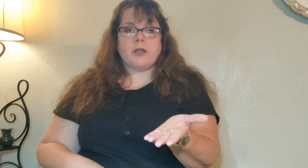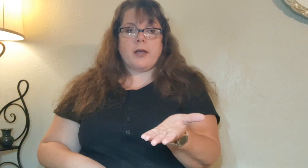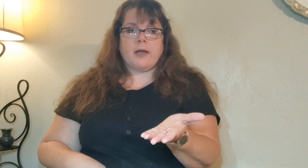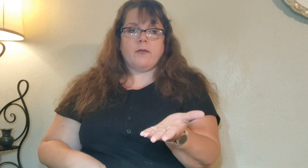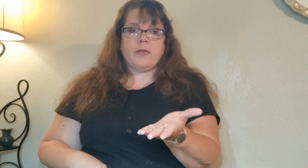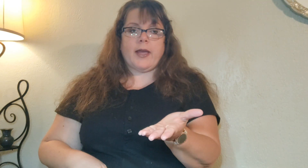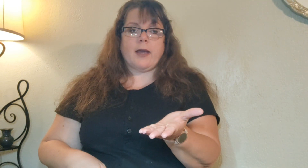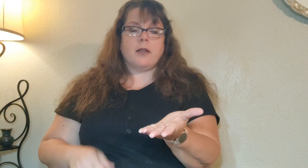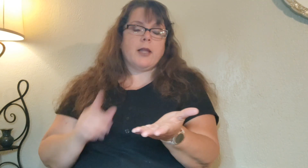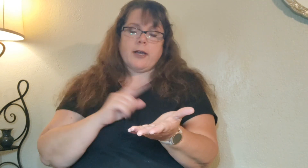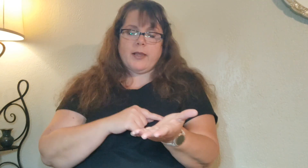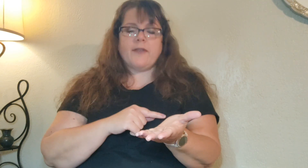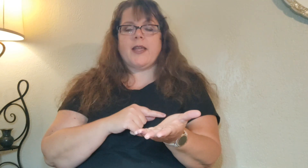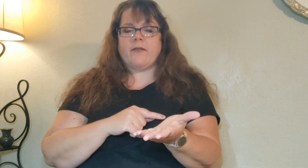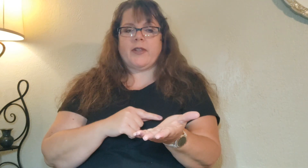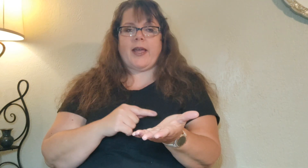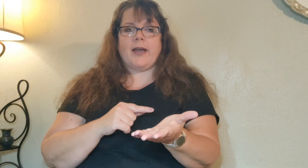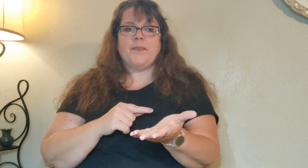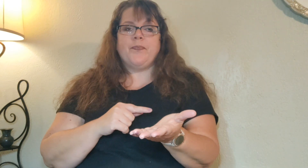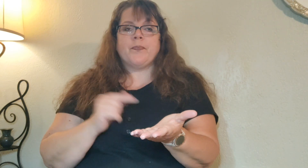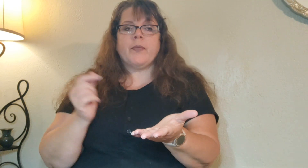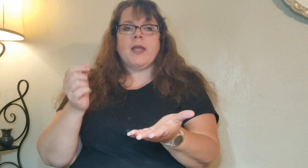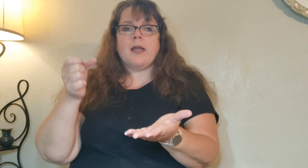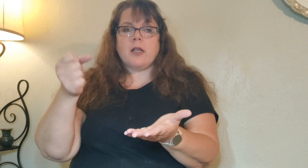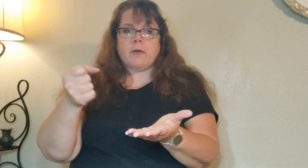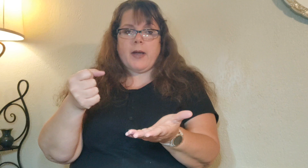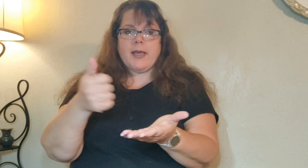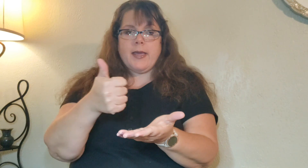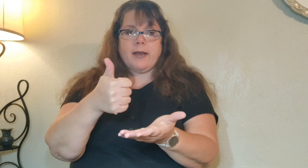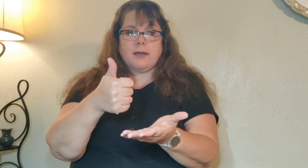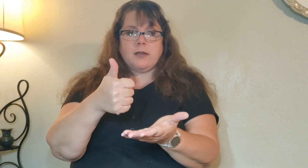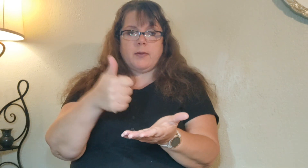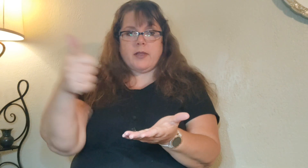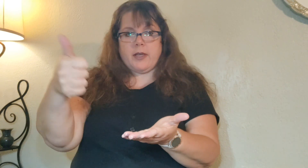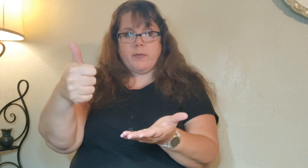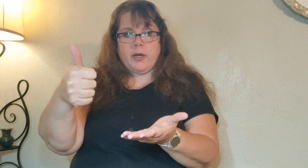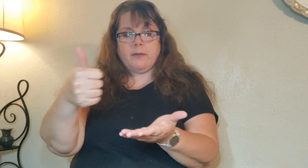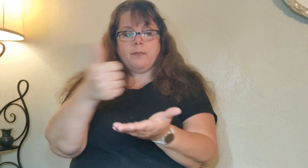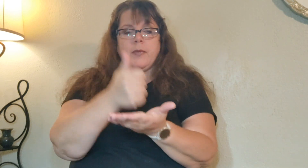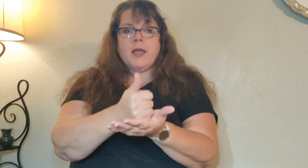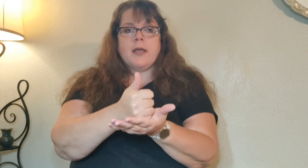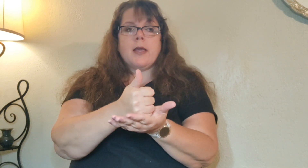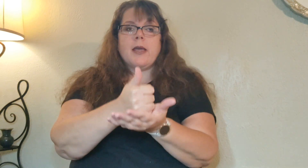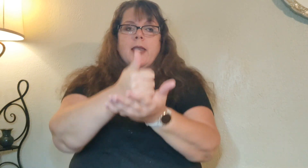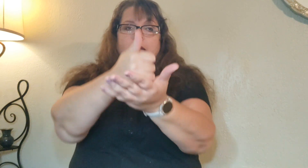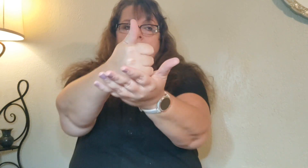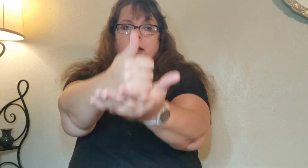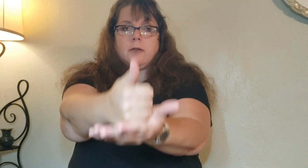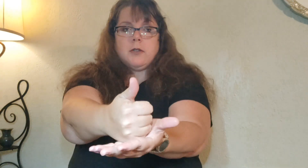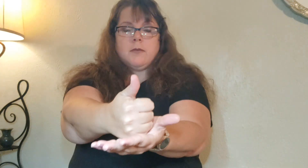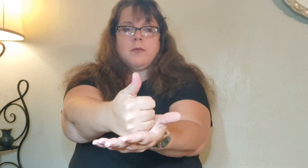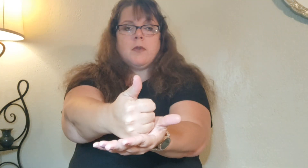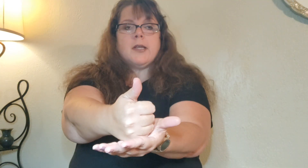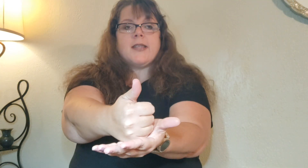your hand flat, left hand flat, and your right hand with the thumb up and out. That's how